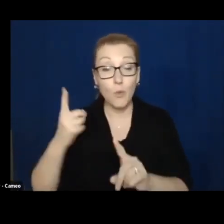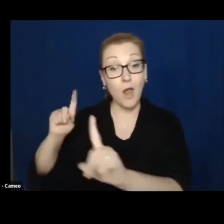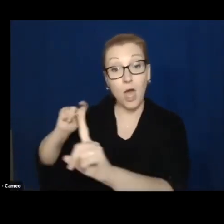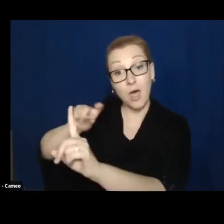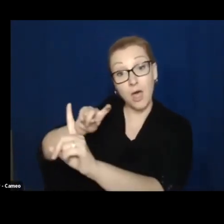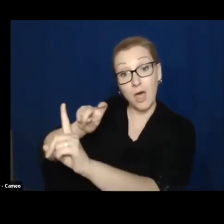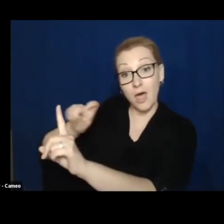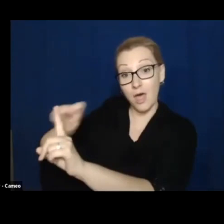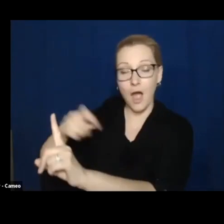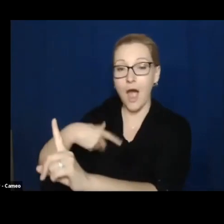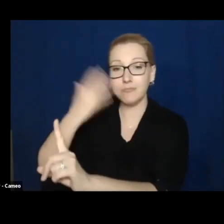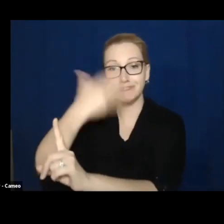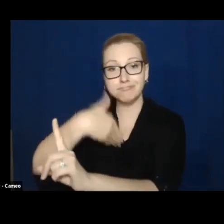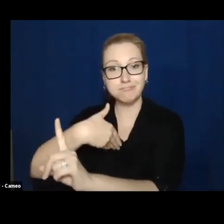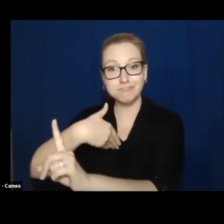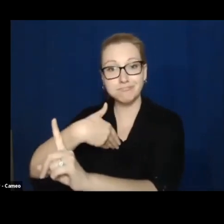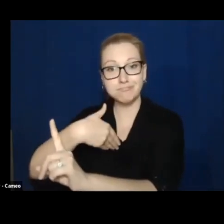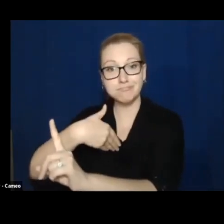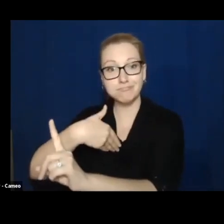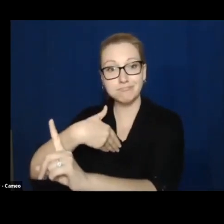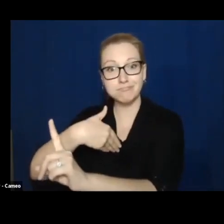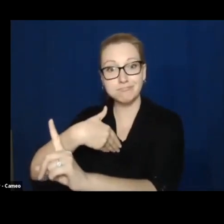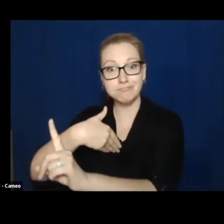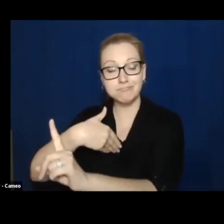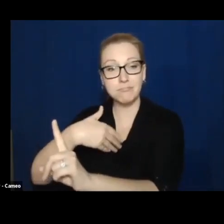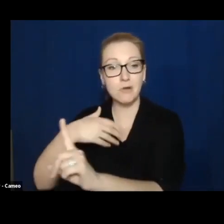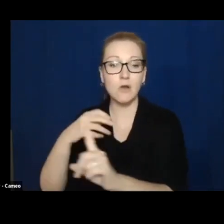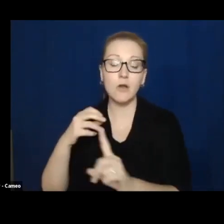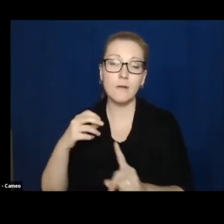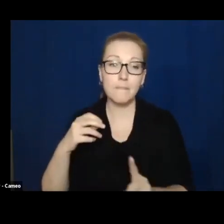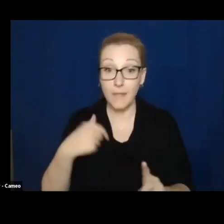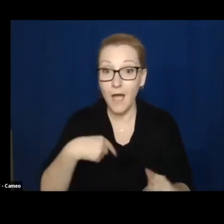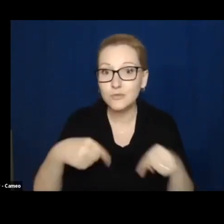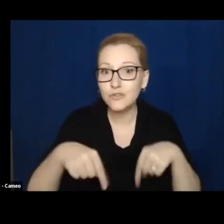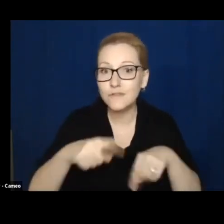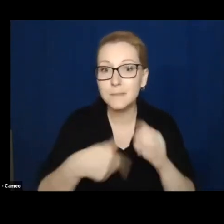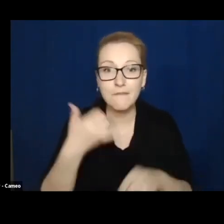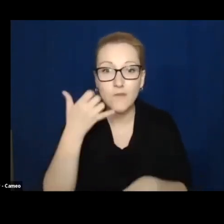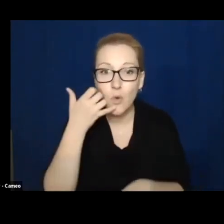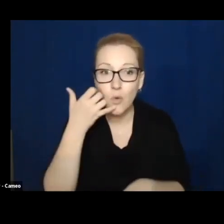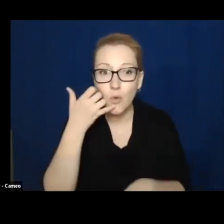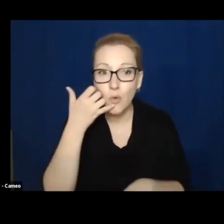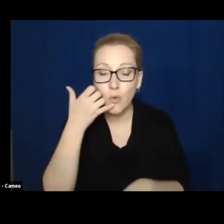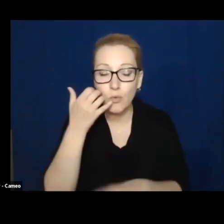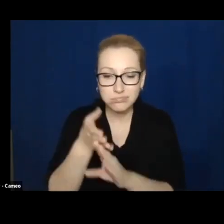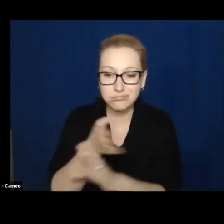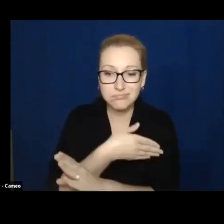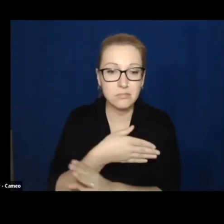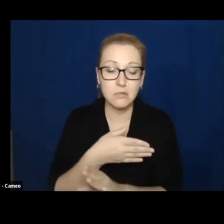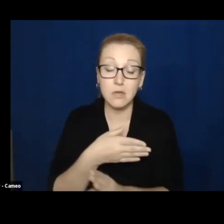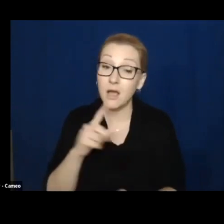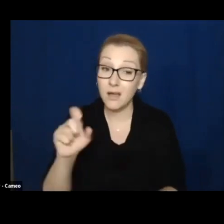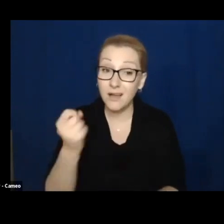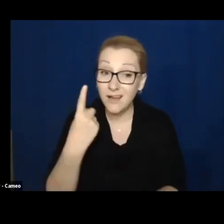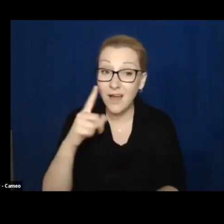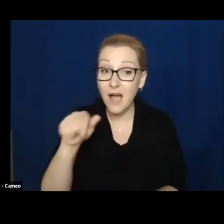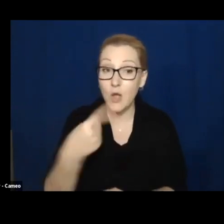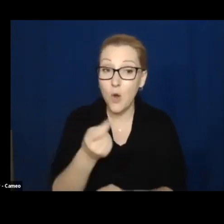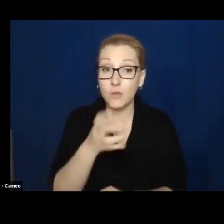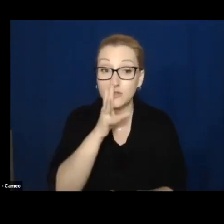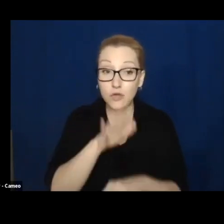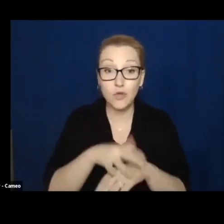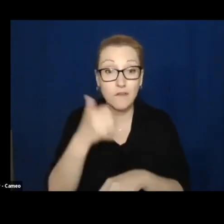them. Or I was also nervous about talking on the phone. Up until then, I only talked on the phone with my